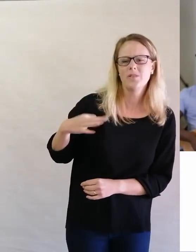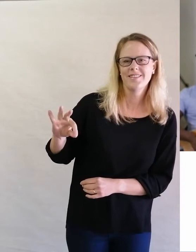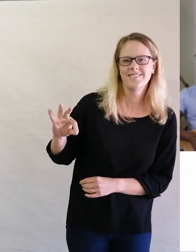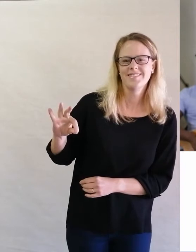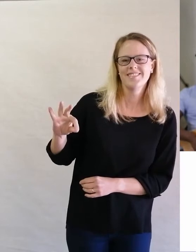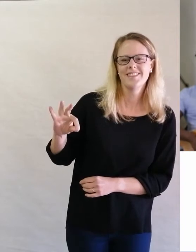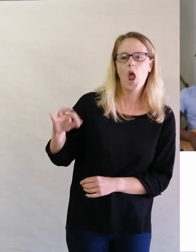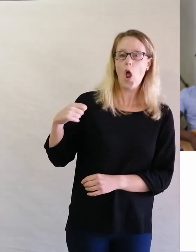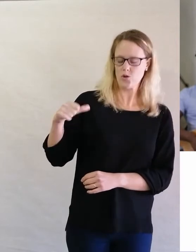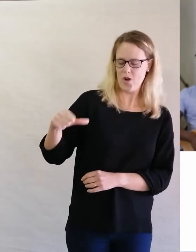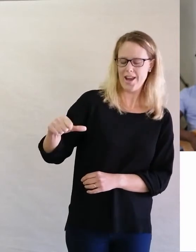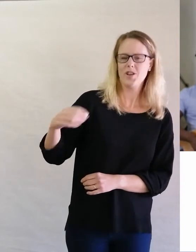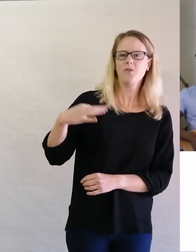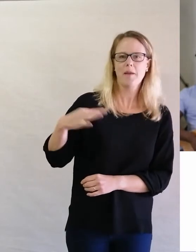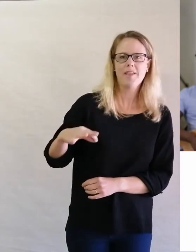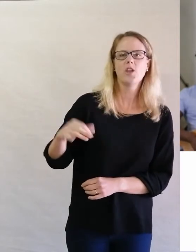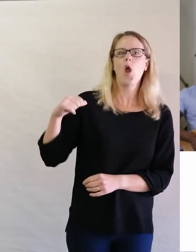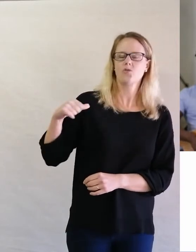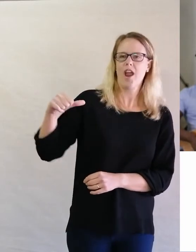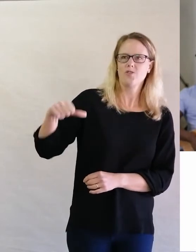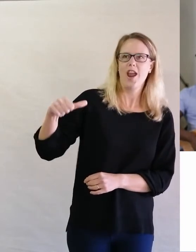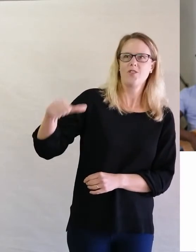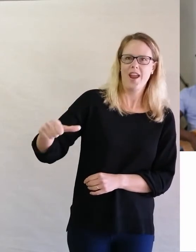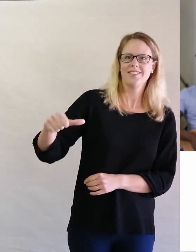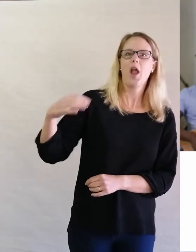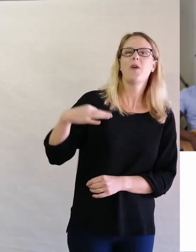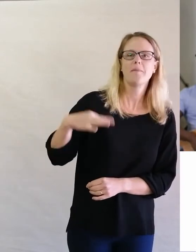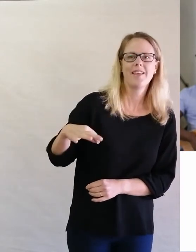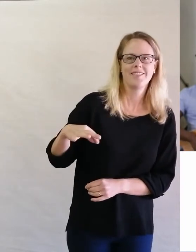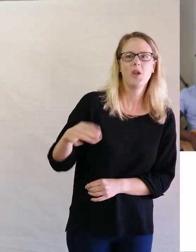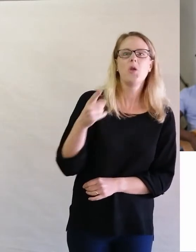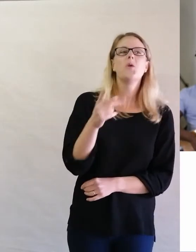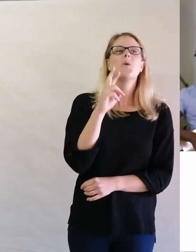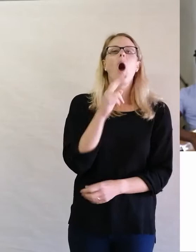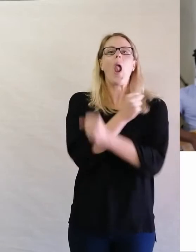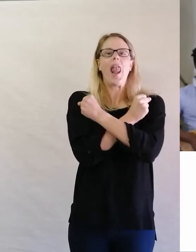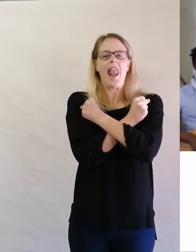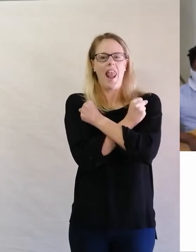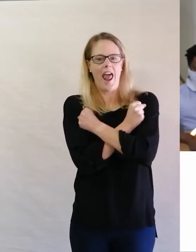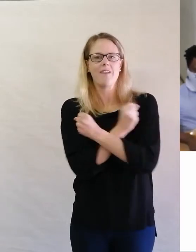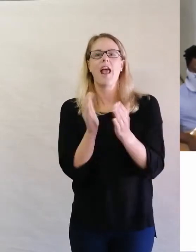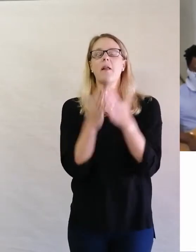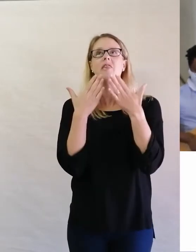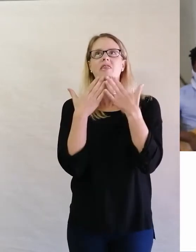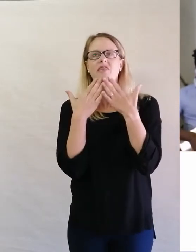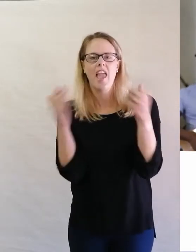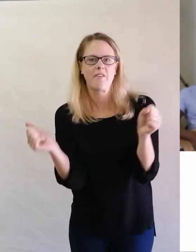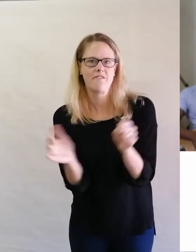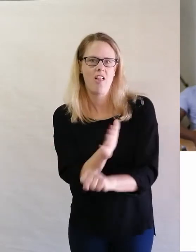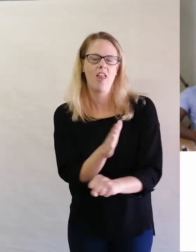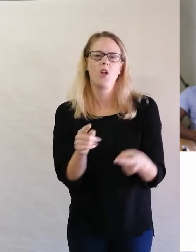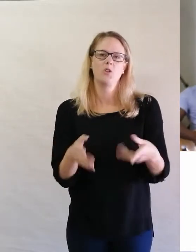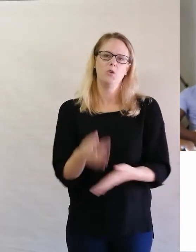grandmothers, great-grandmothers, great-great-grandmothers, know that you are loved and appreciated, and we celebrate you today.